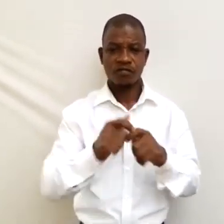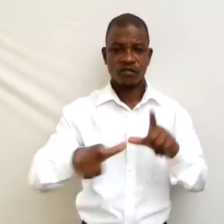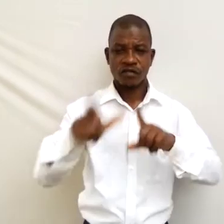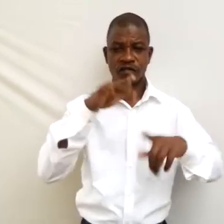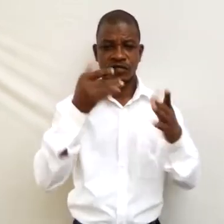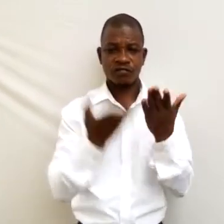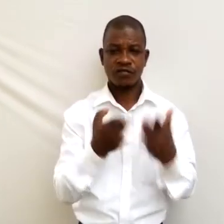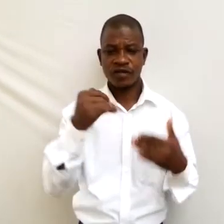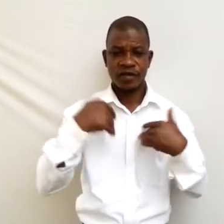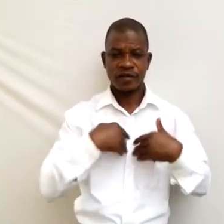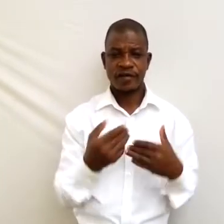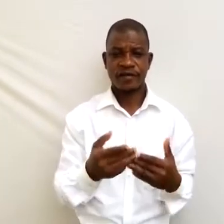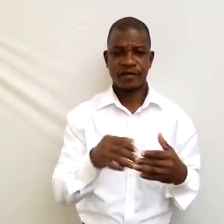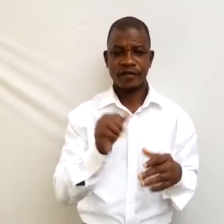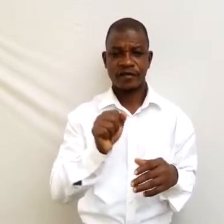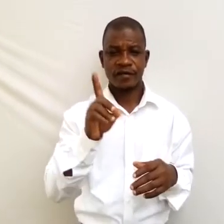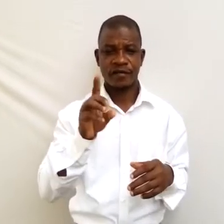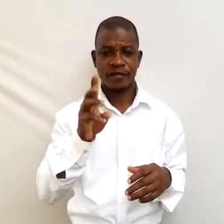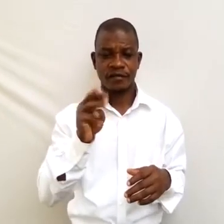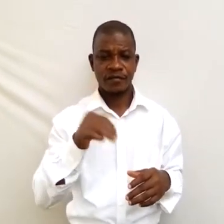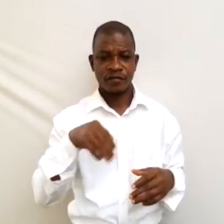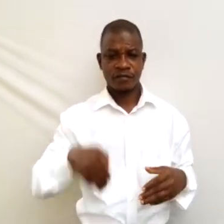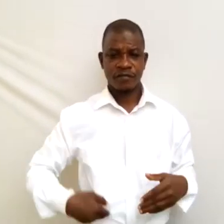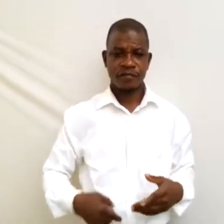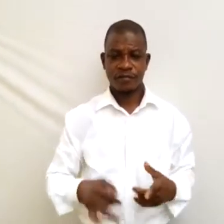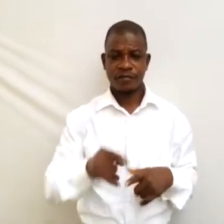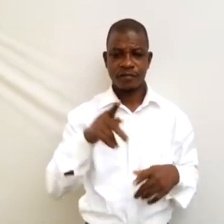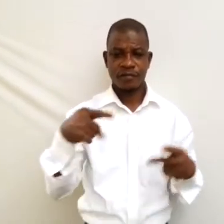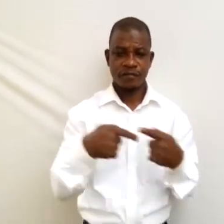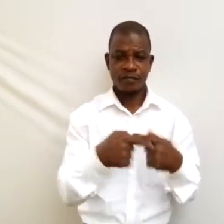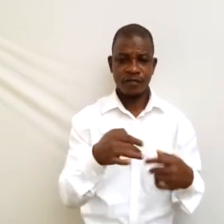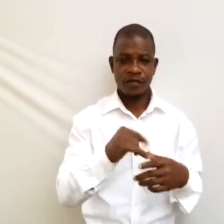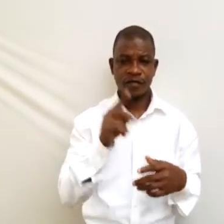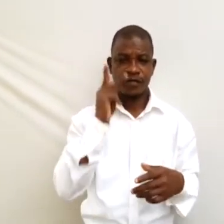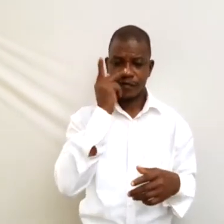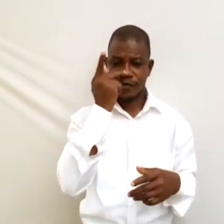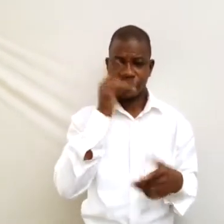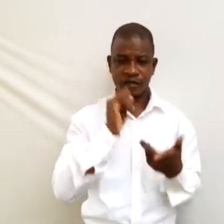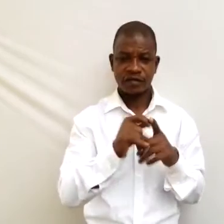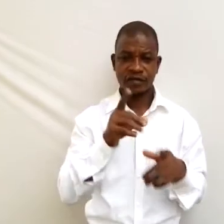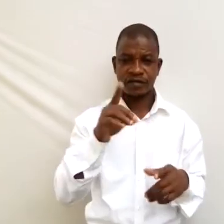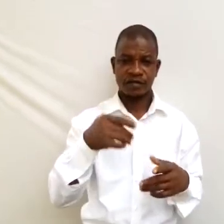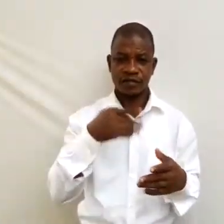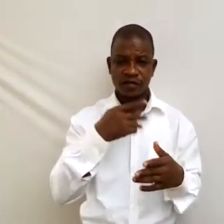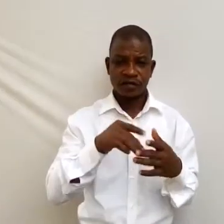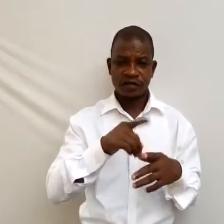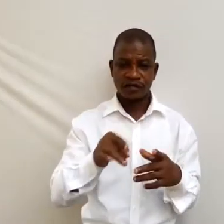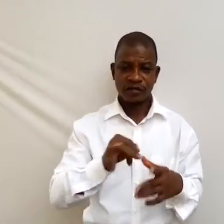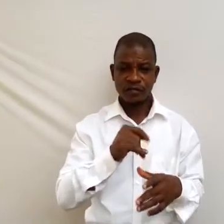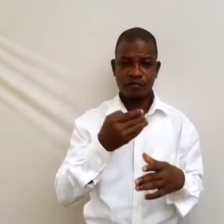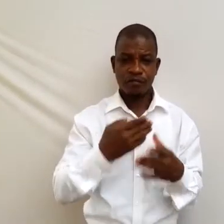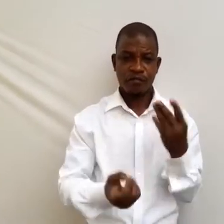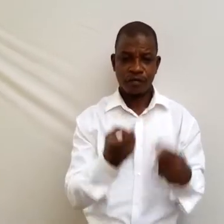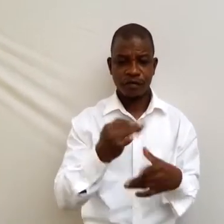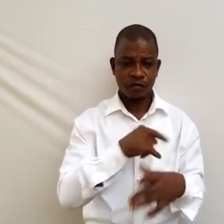have abdominal pain, vaginal discharge, burning when urinating,